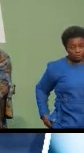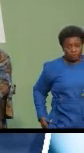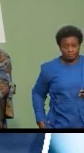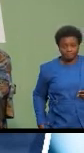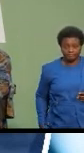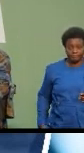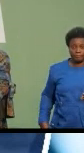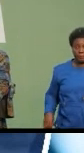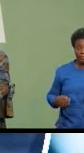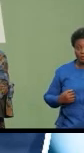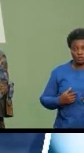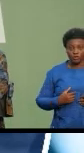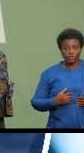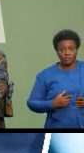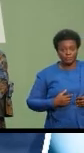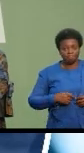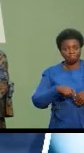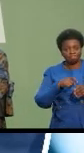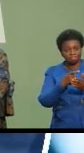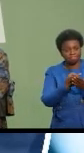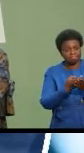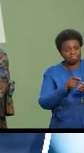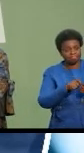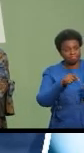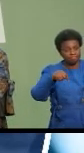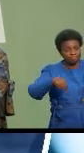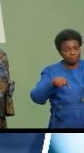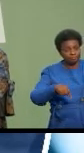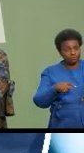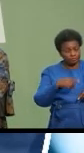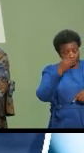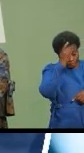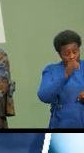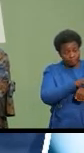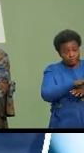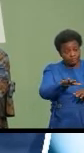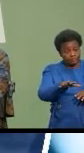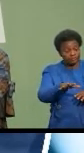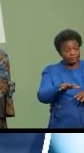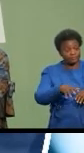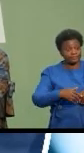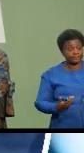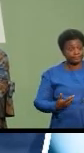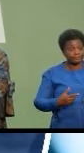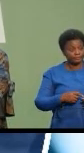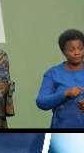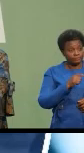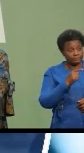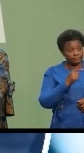forward to meet the 2030 goals. I am not going to present the full